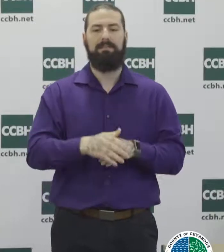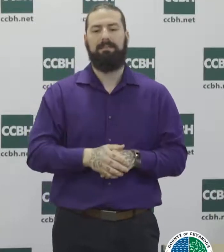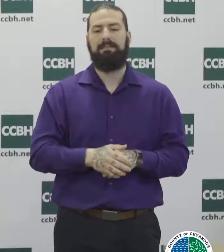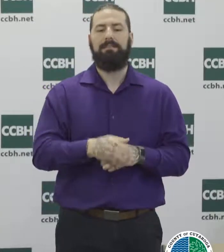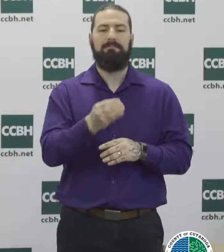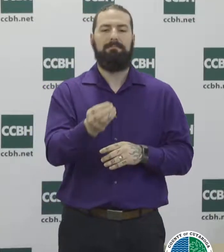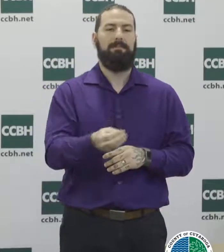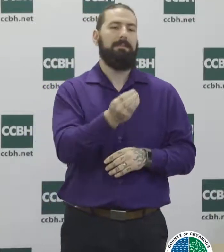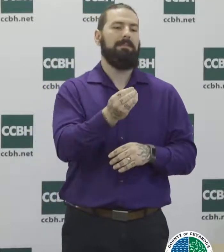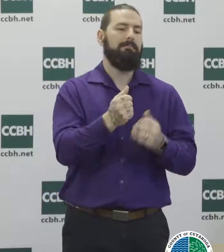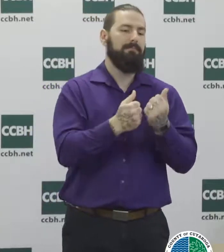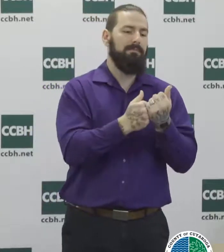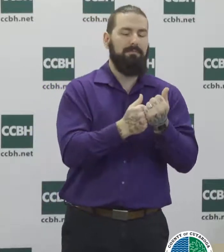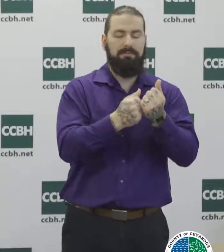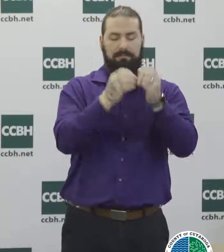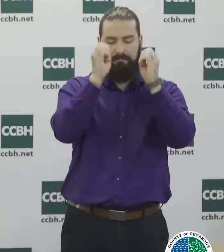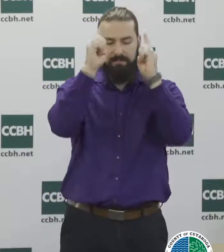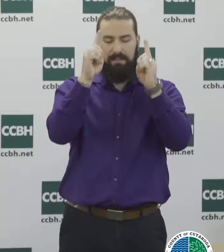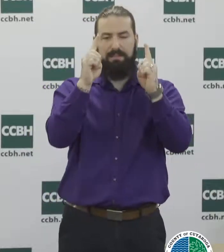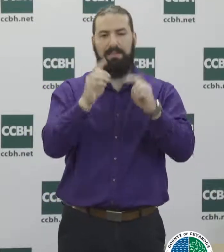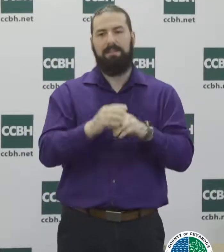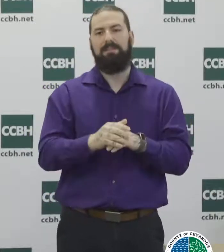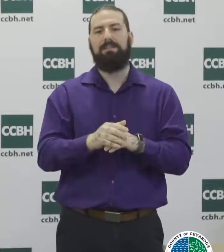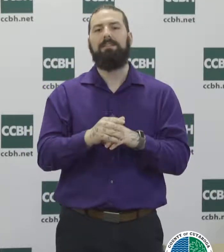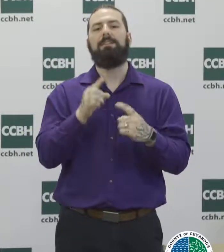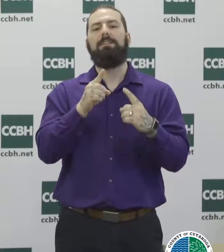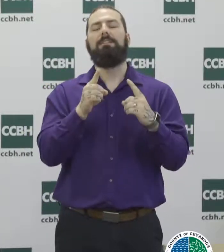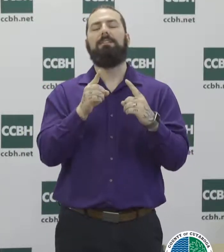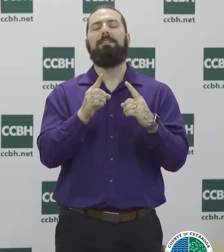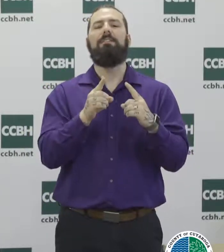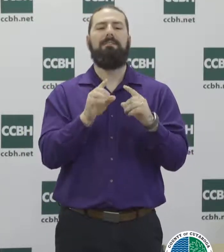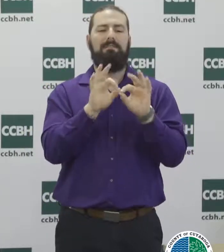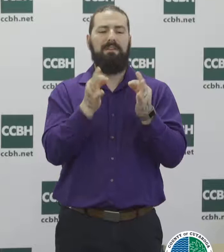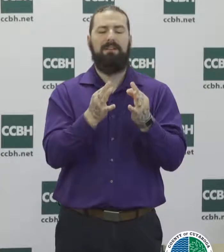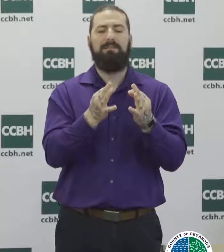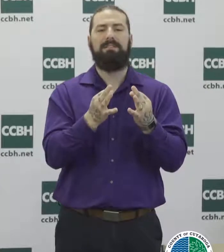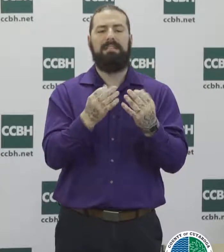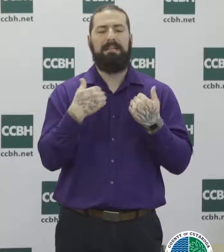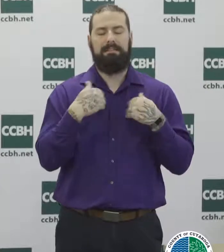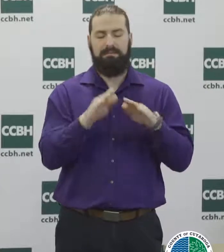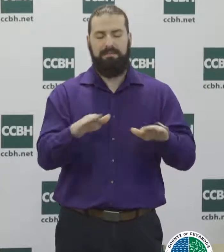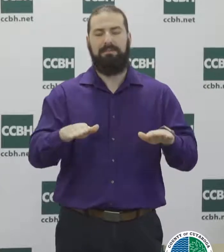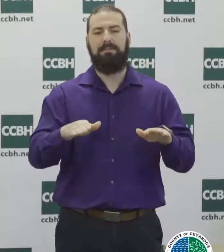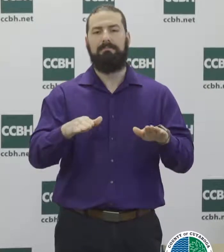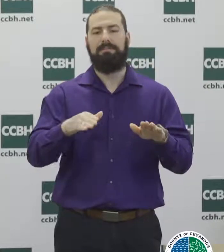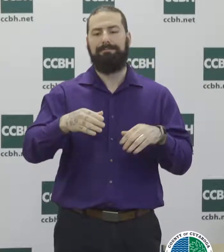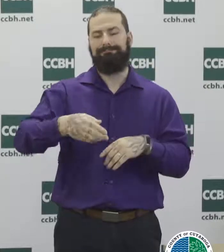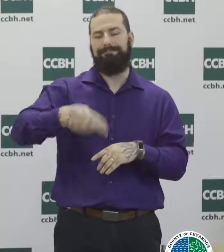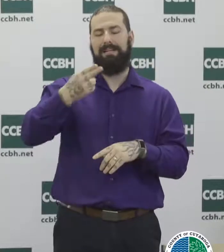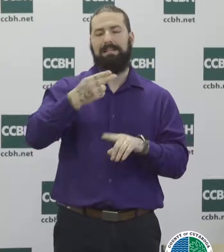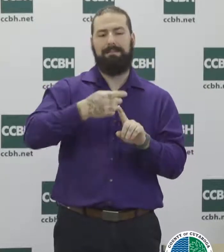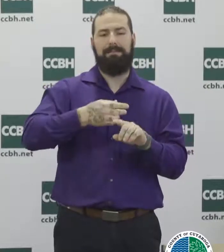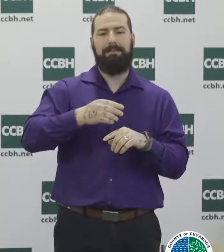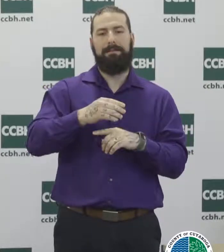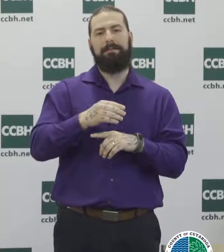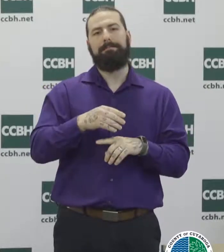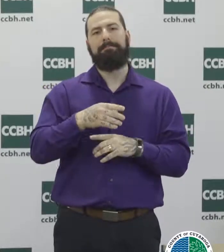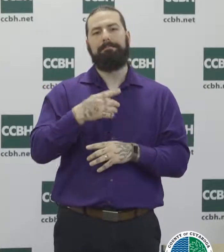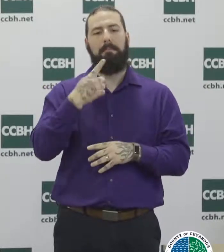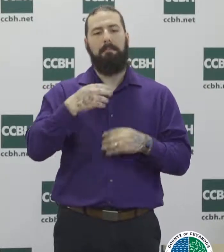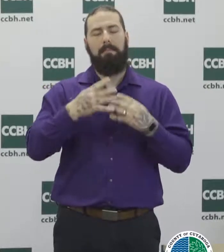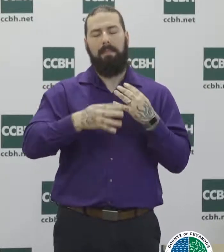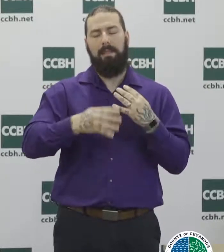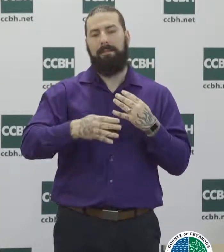and assistance to families with children with elevated blood lead levels. I remember the first home visit I ever